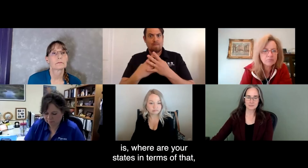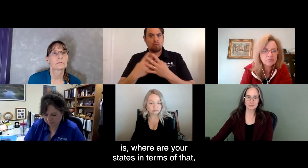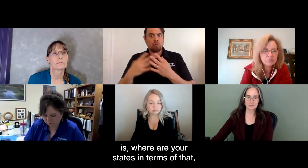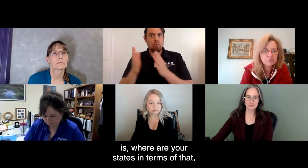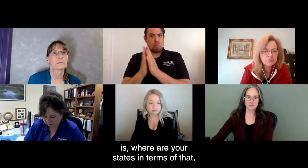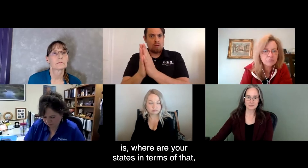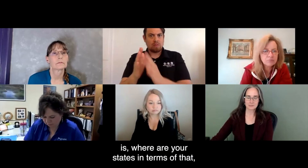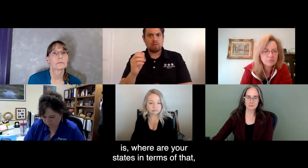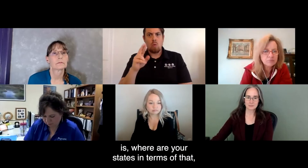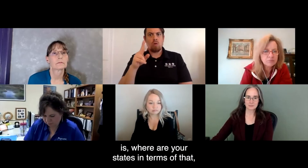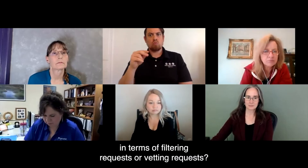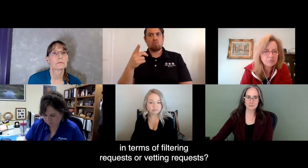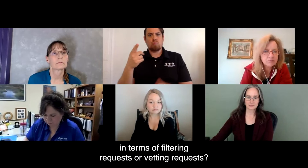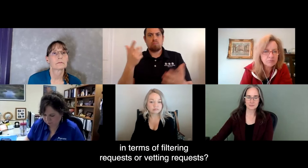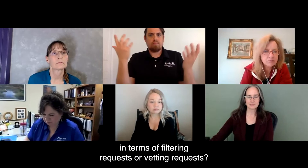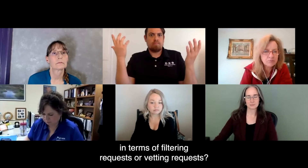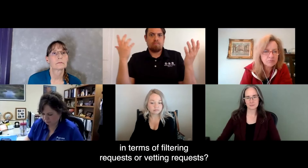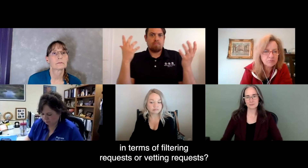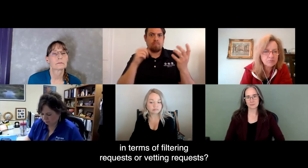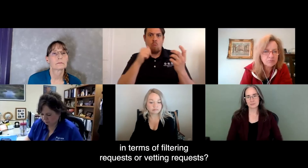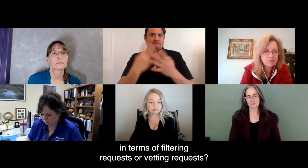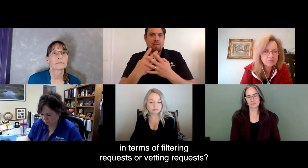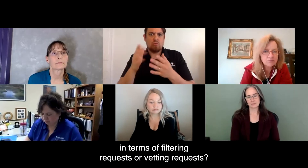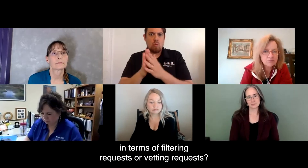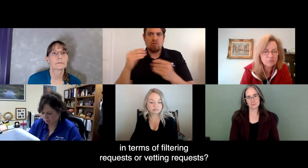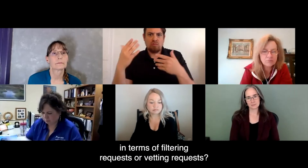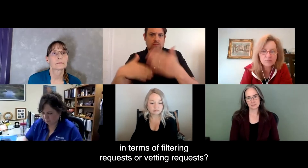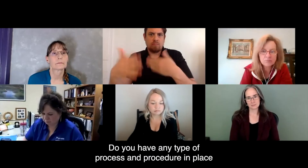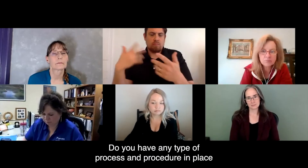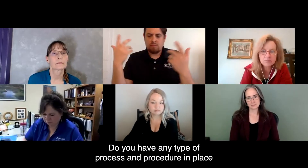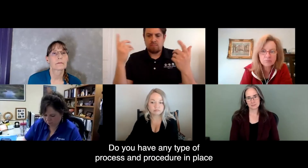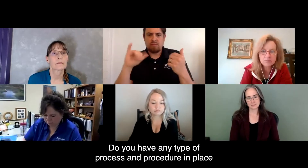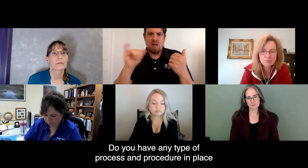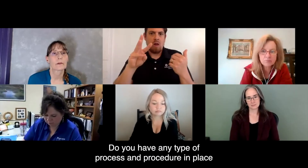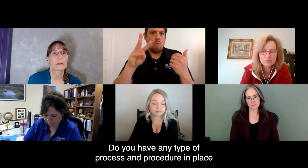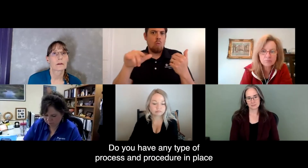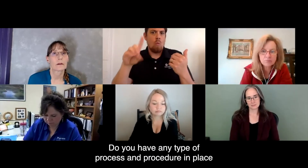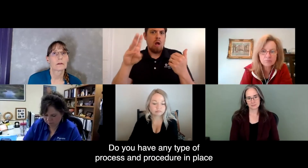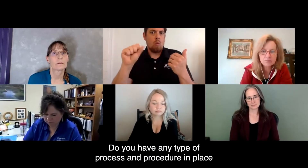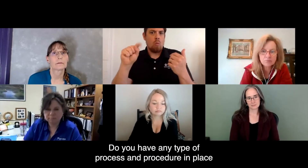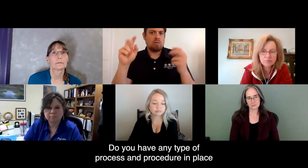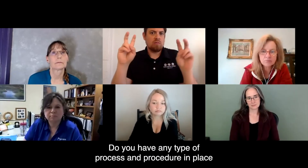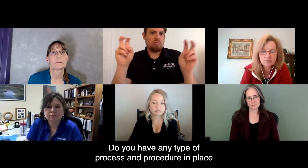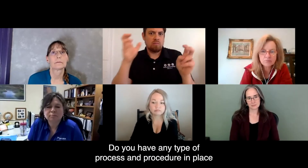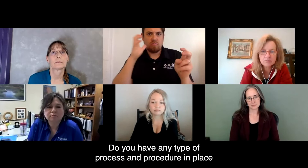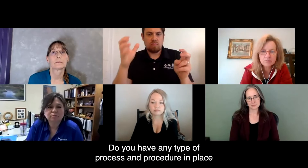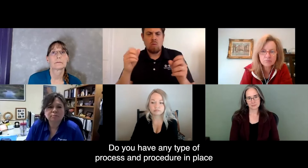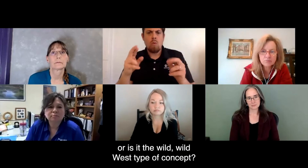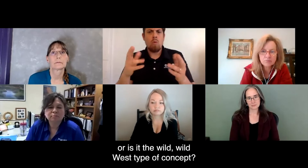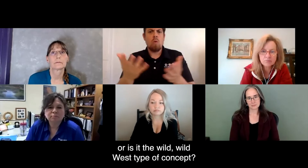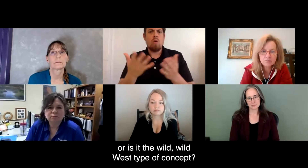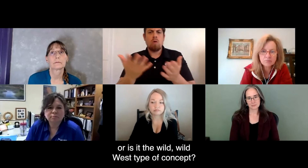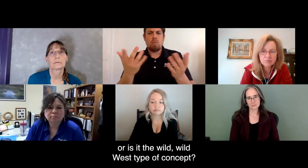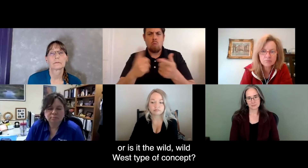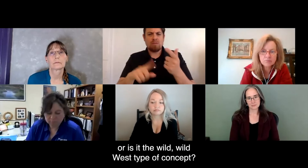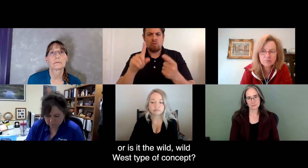are your states in terms of that, in terms of filtering requests or vetting requests? Do you have any type of process and procedure in place, or